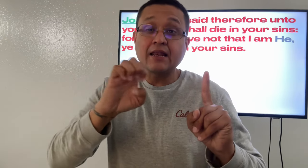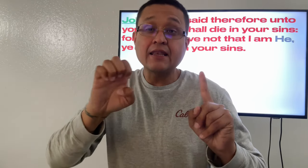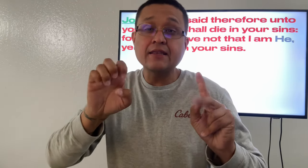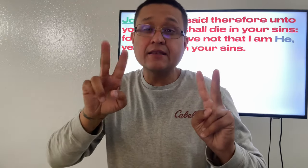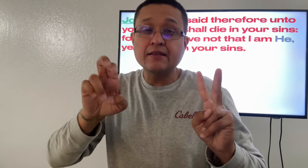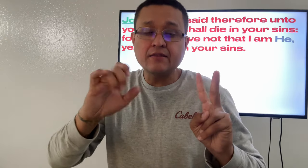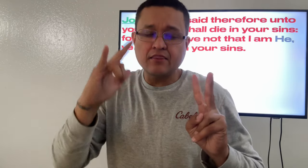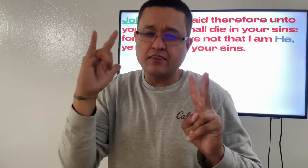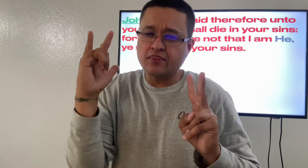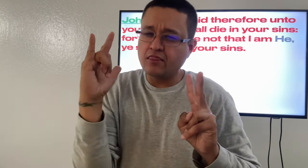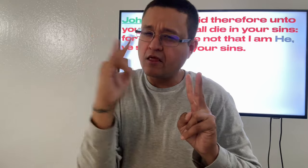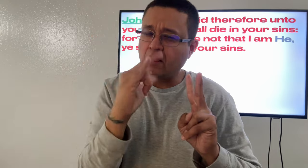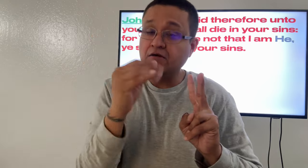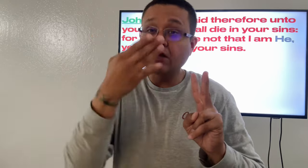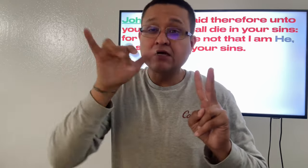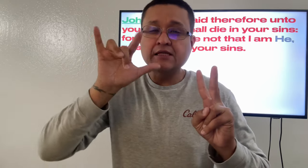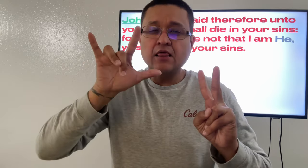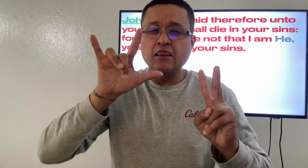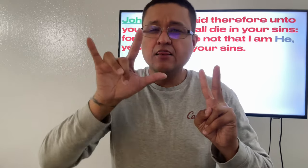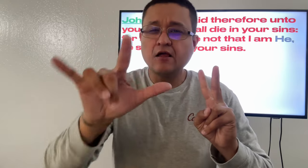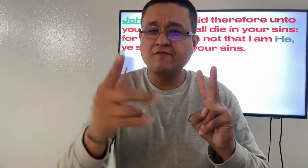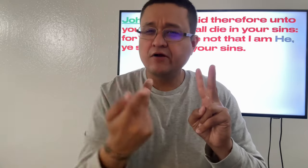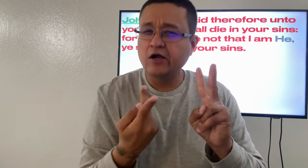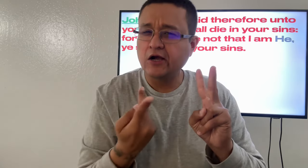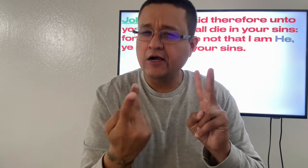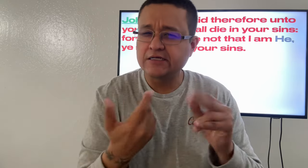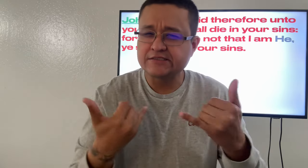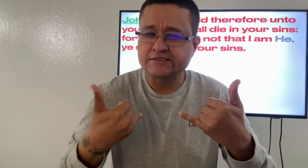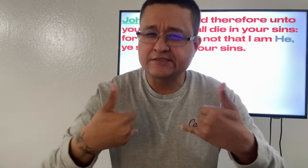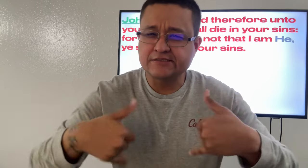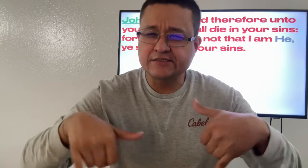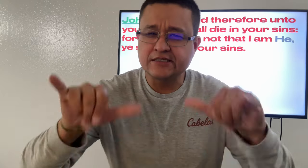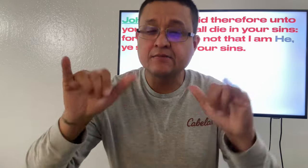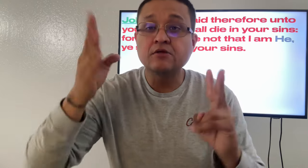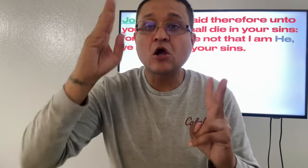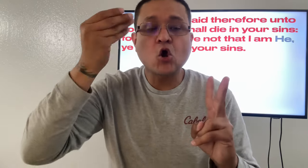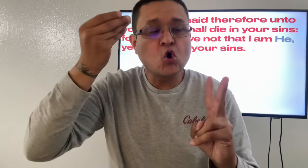Yes, God still loved Adam and Eve. And yes, God still loves us.